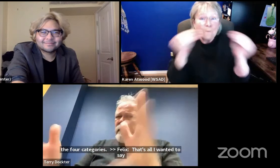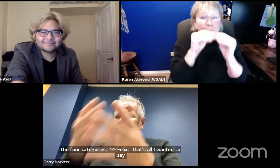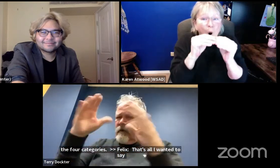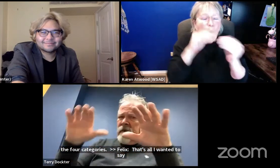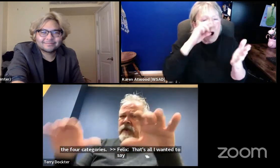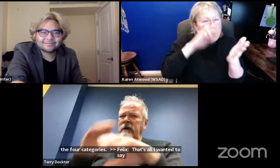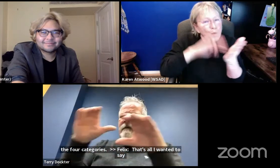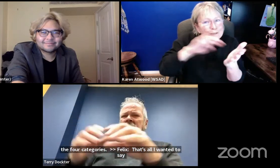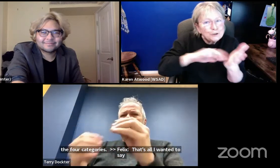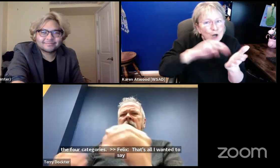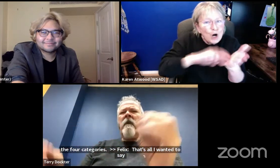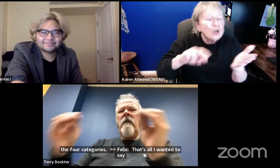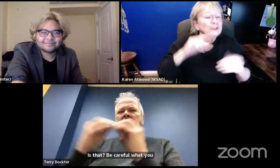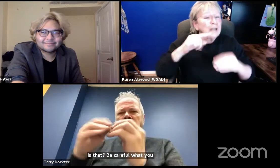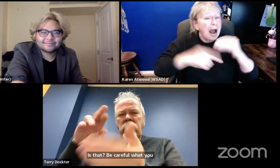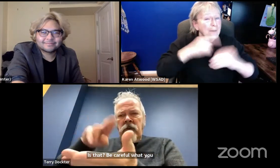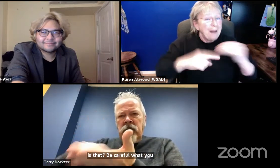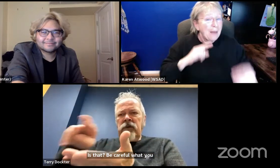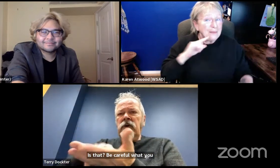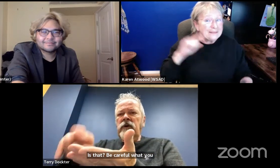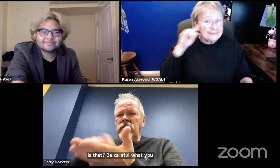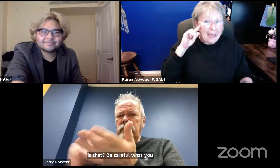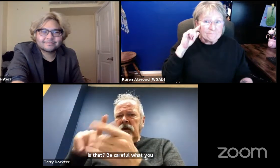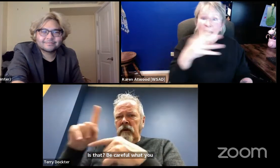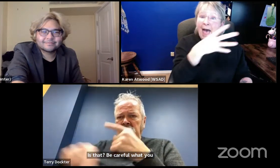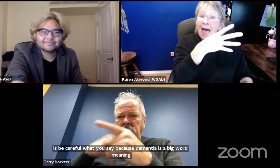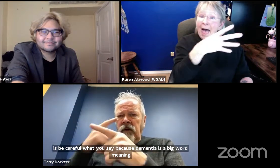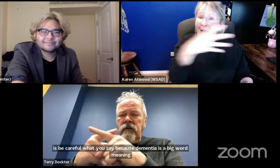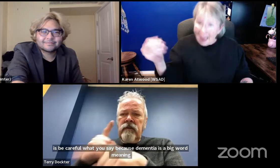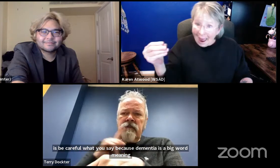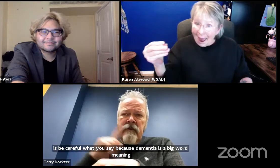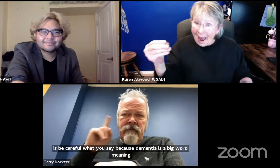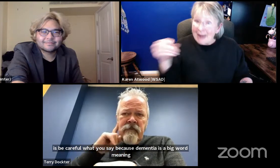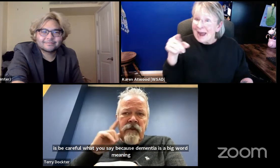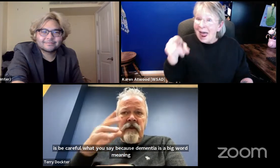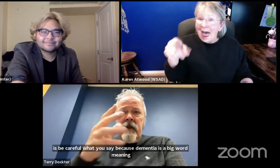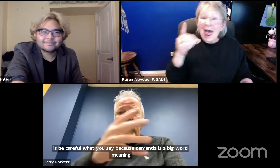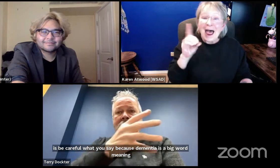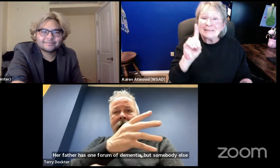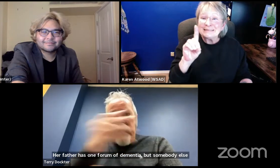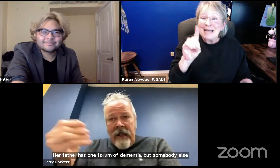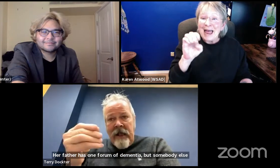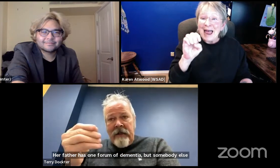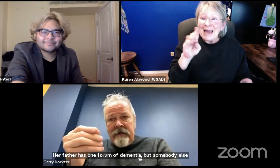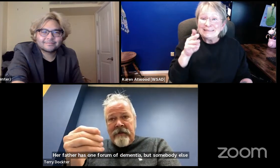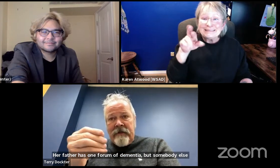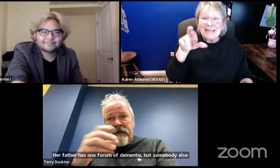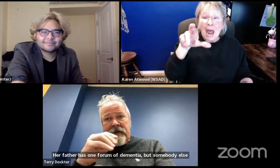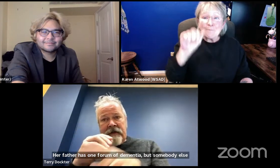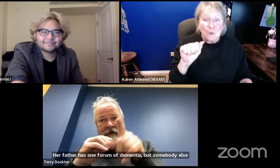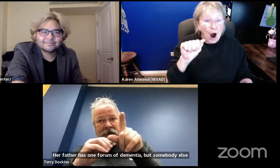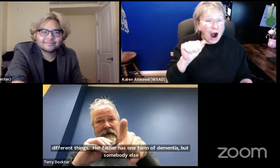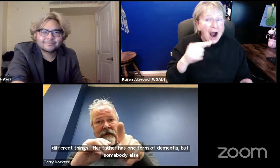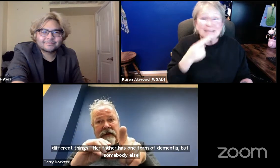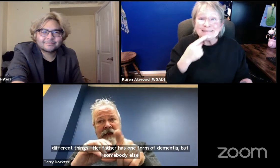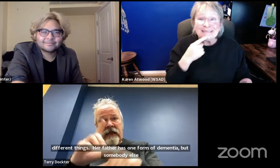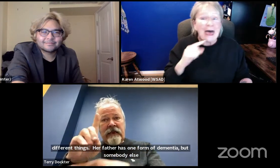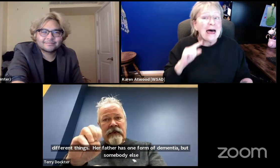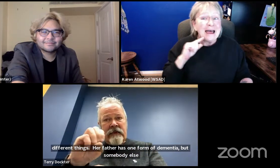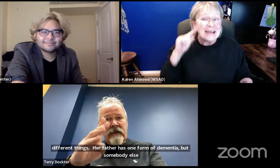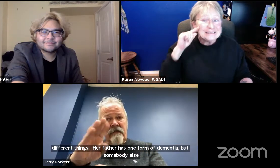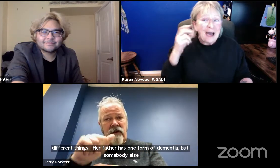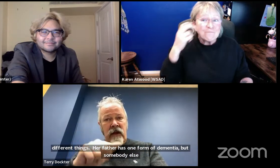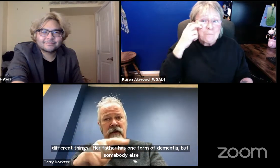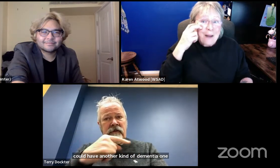the work and effort that you put into being here tonight. I encourage you to do more research about deaf individuals and Alzheimer, as